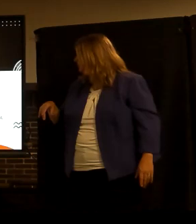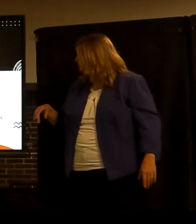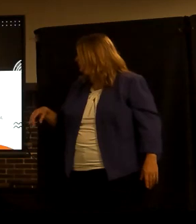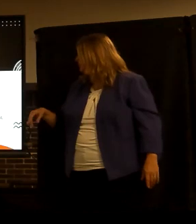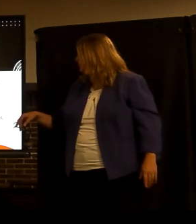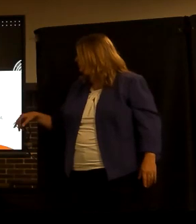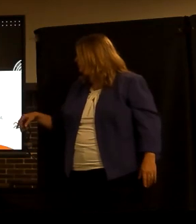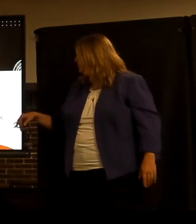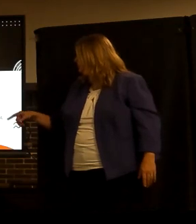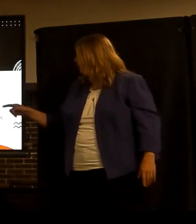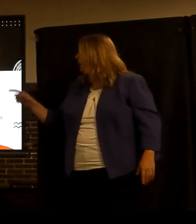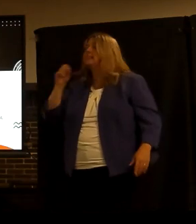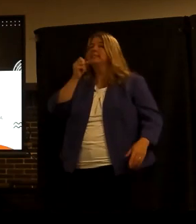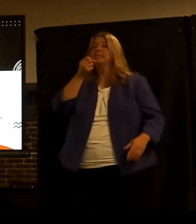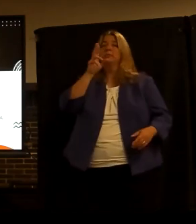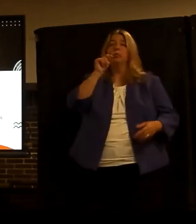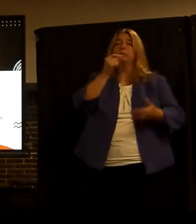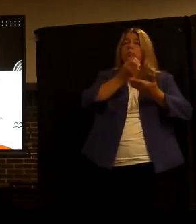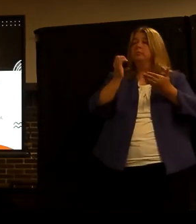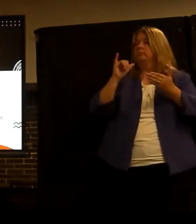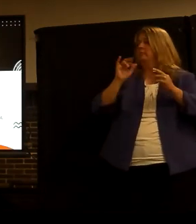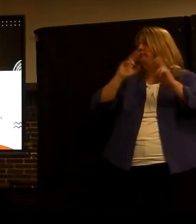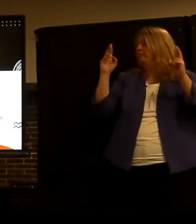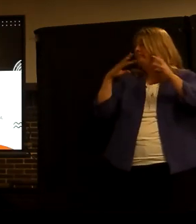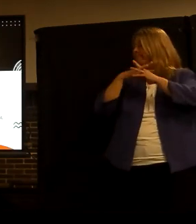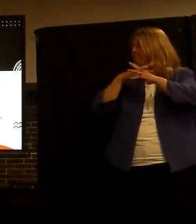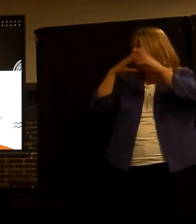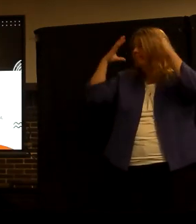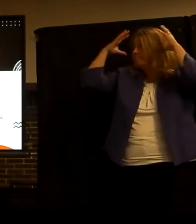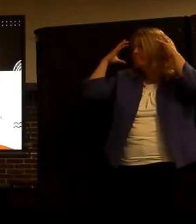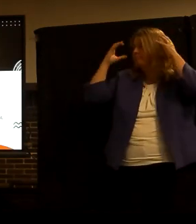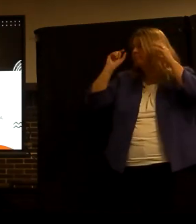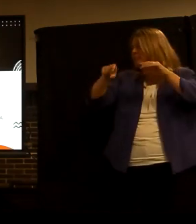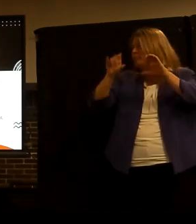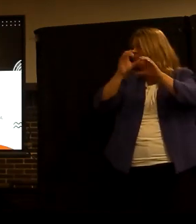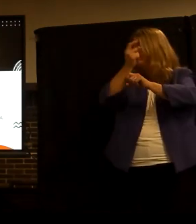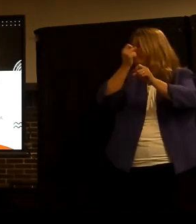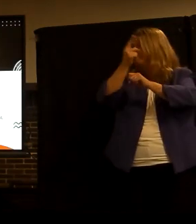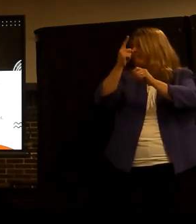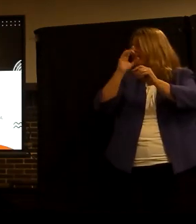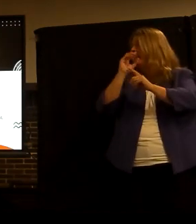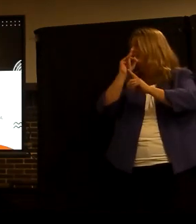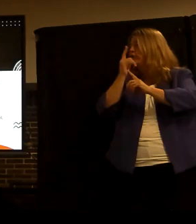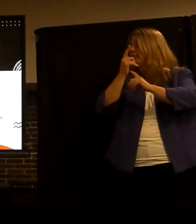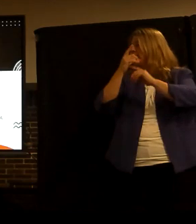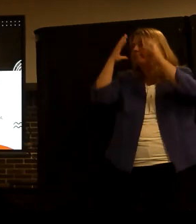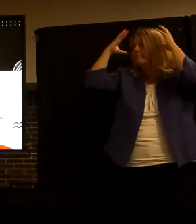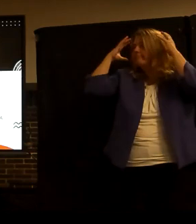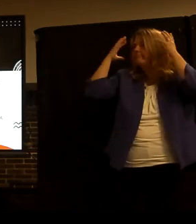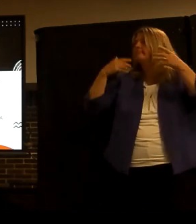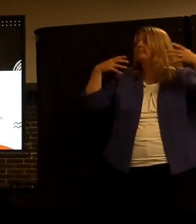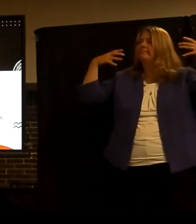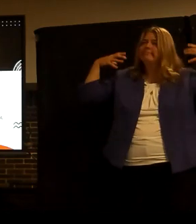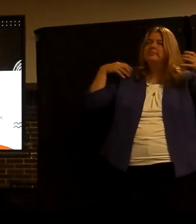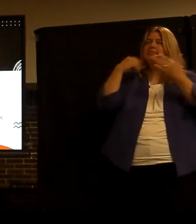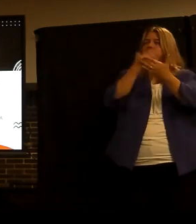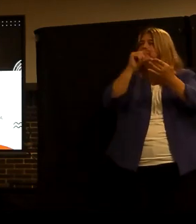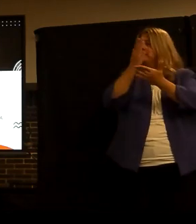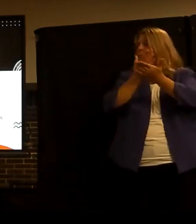on staff and the admins / interpreters that we're utilizing. Obviously, as you can see here, we've got some